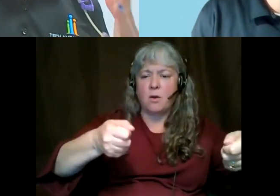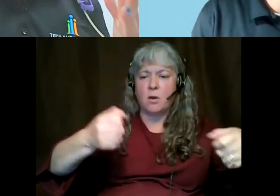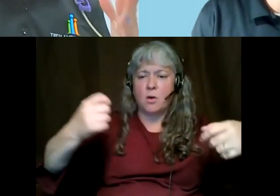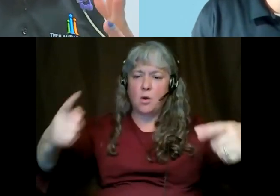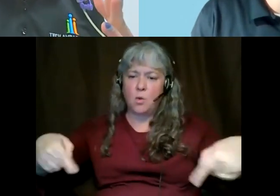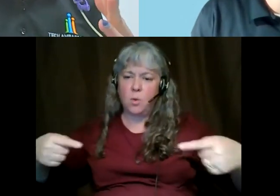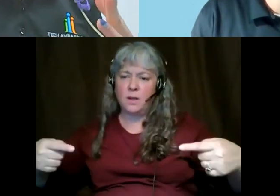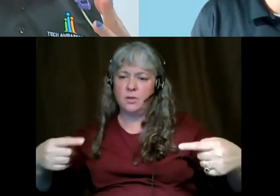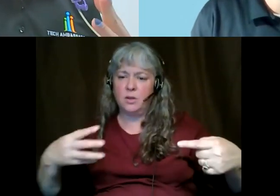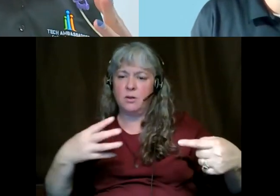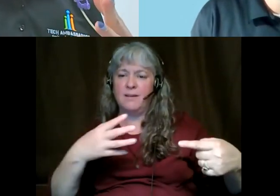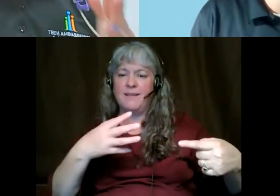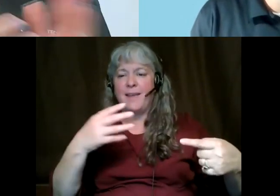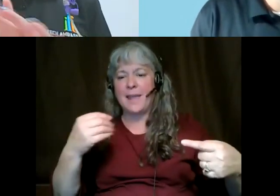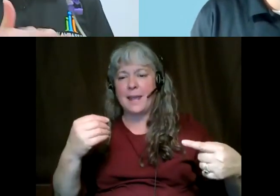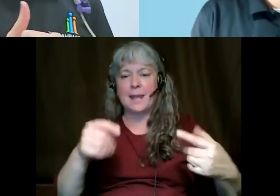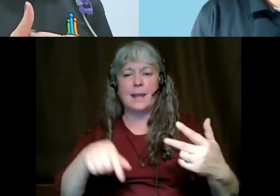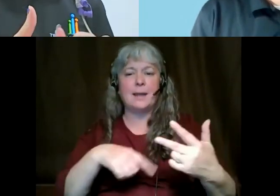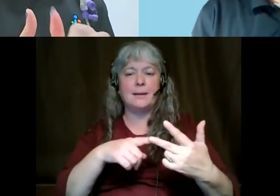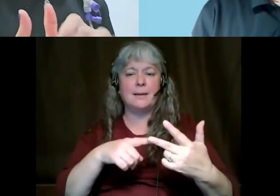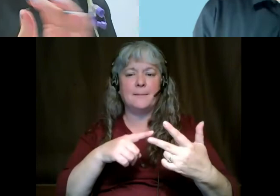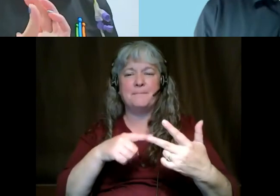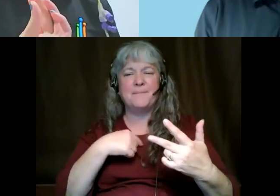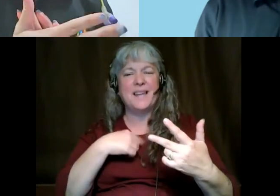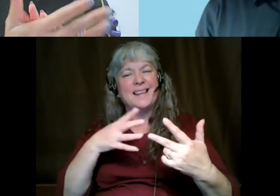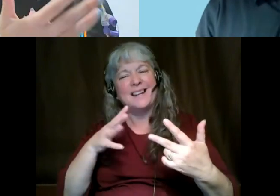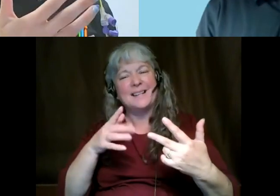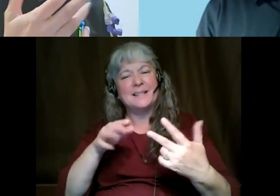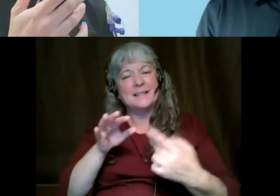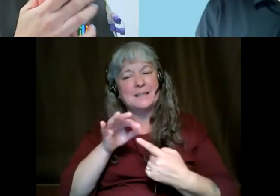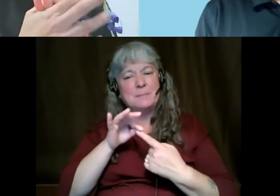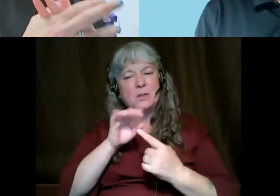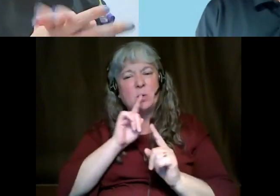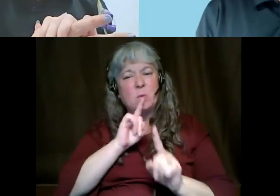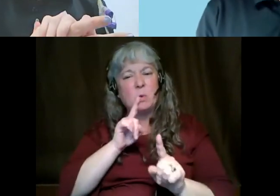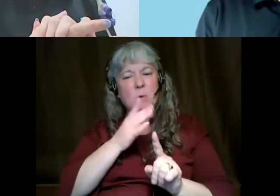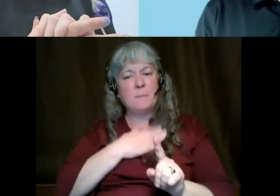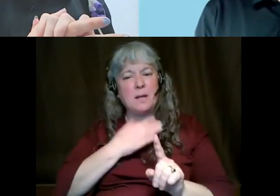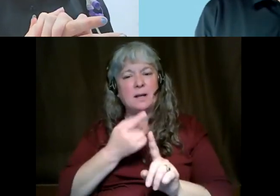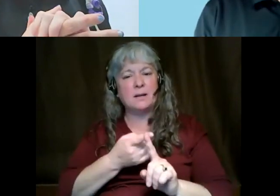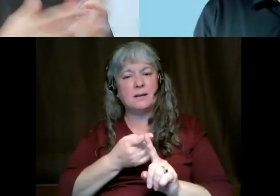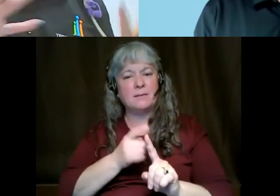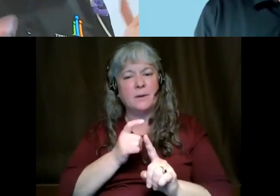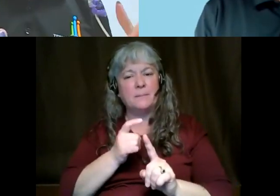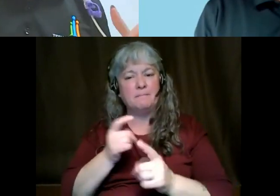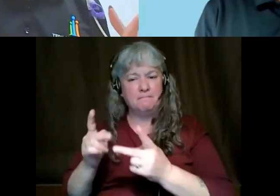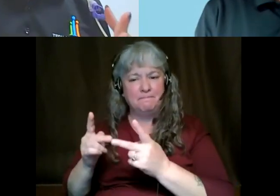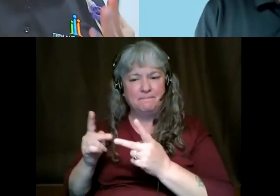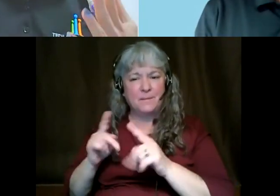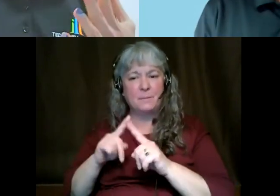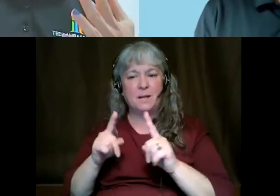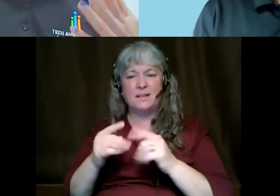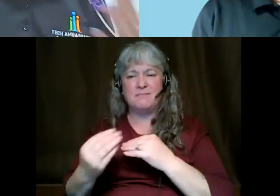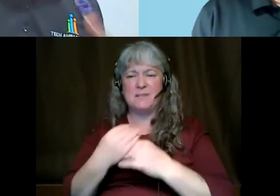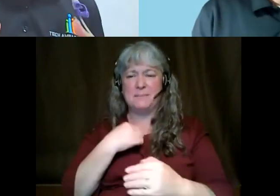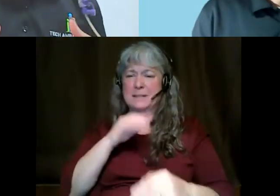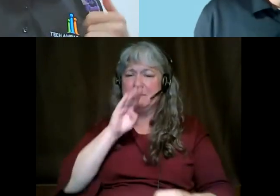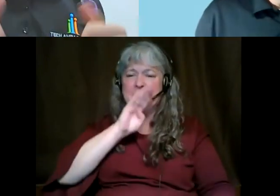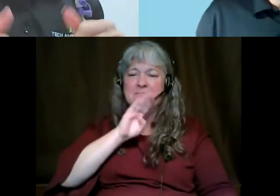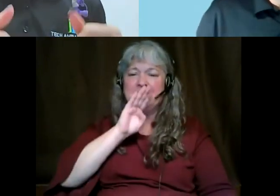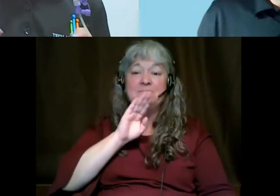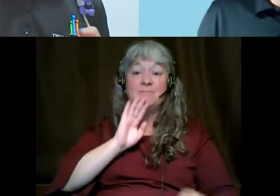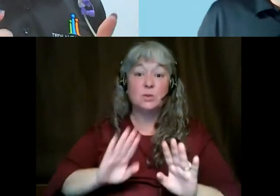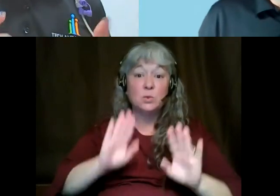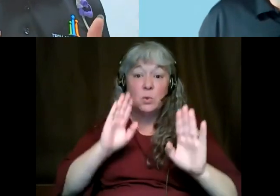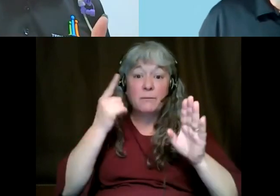and I kind of special ordered mine from another country. But what frustrated me is like, it's great for